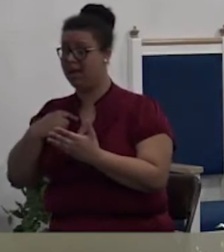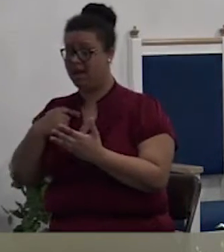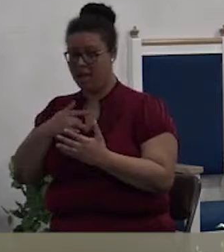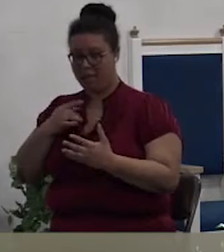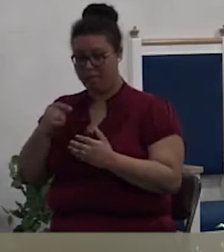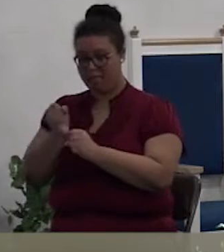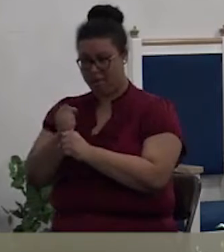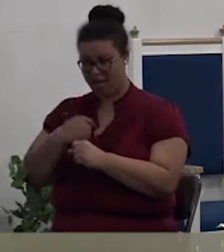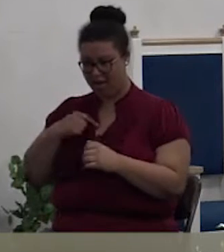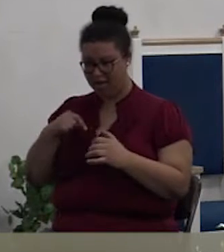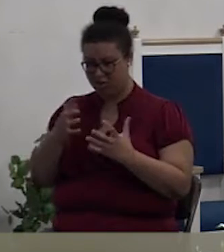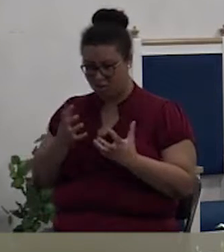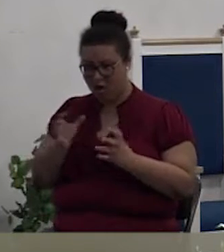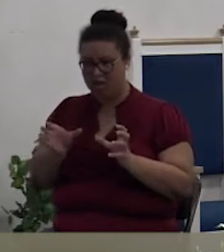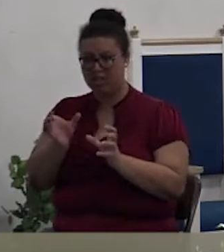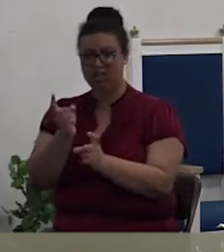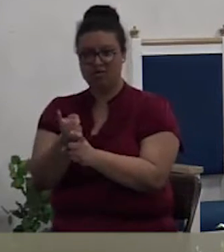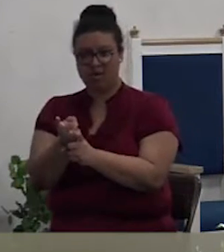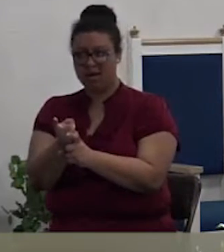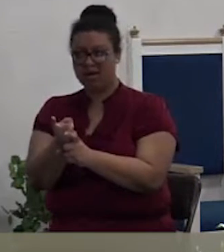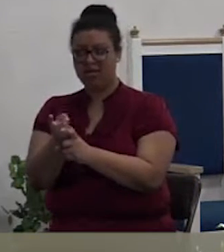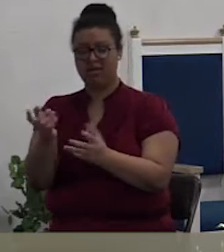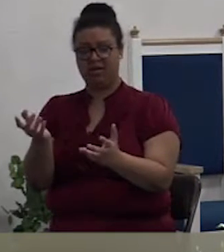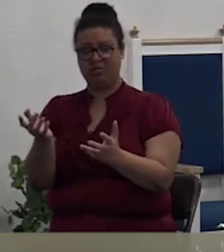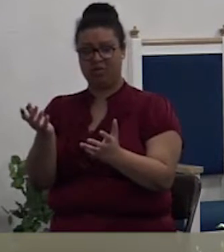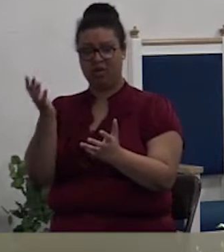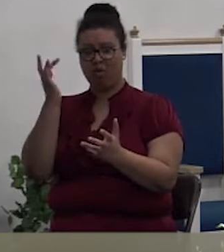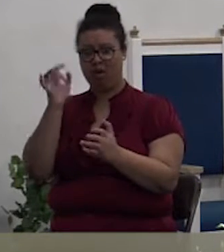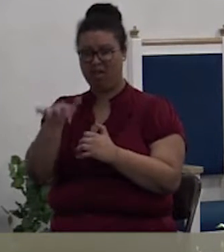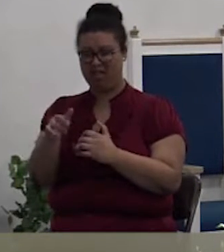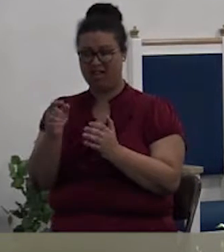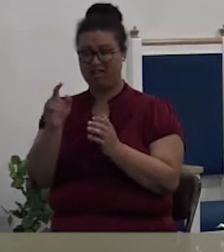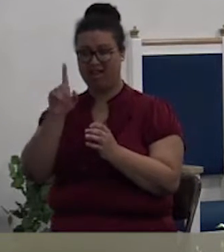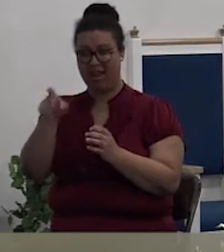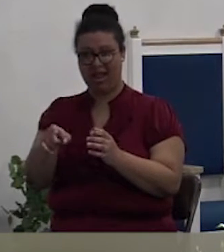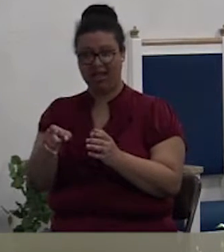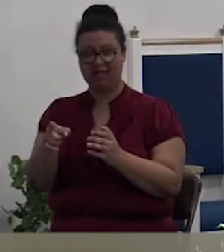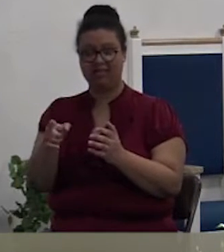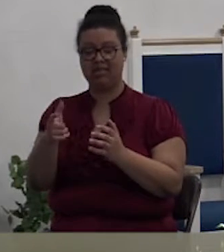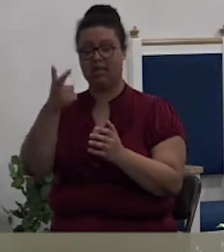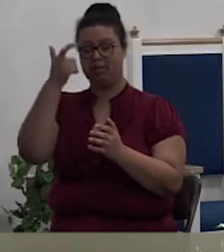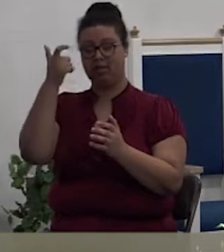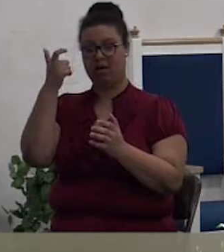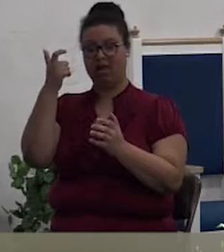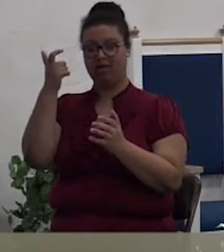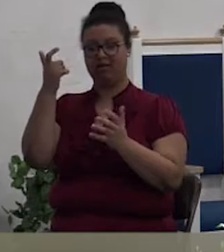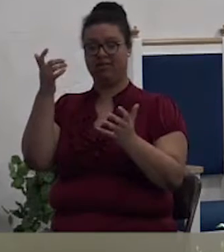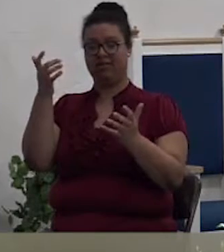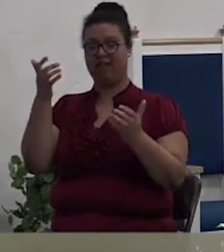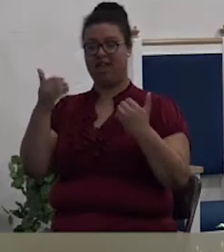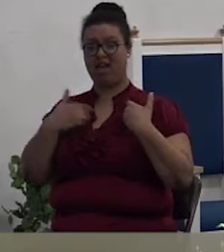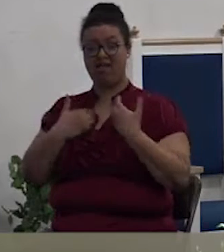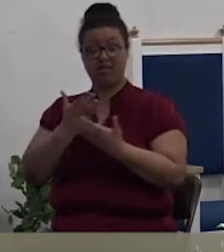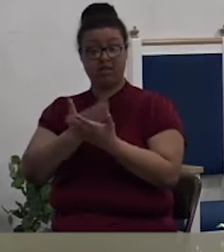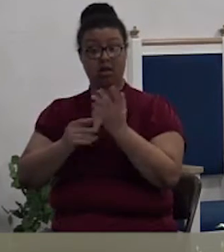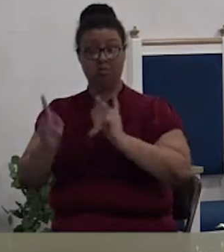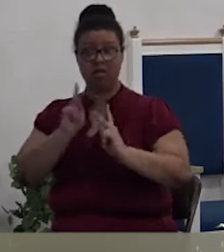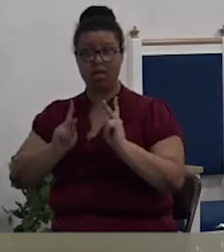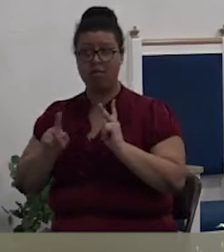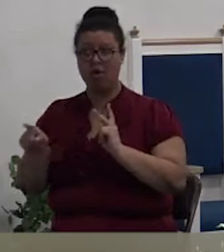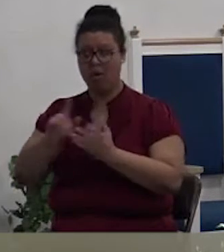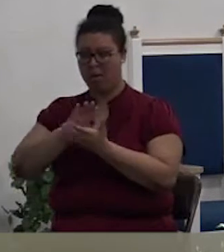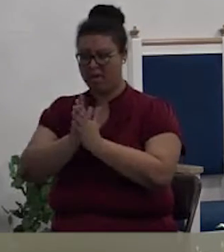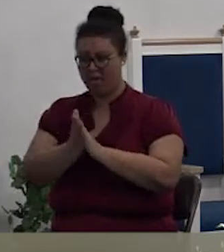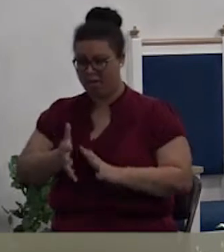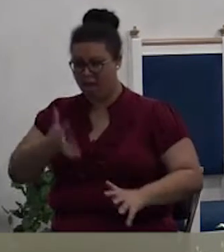to do right? The reason why this is asked here is because there are some people who get angry when they